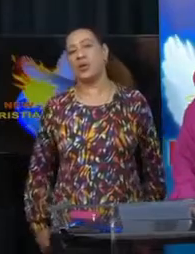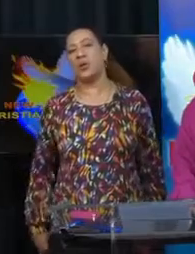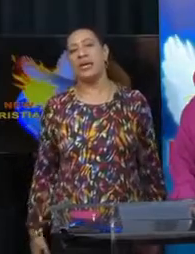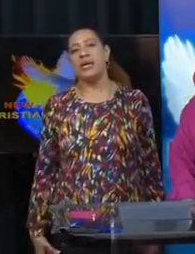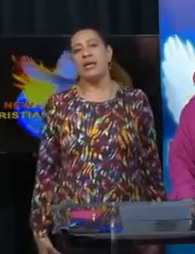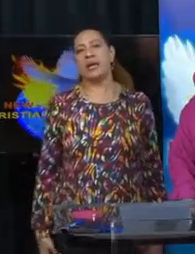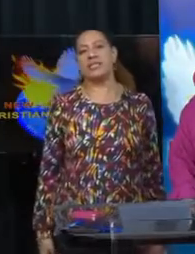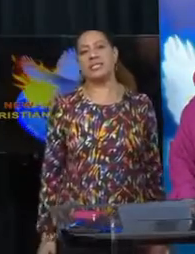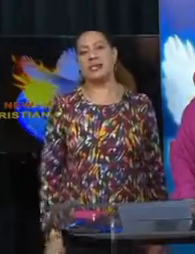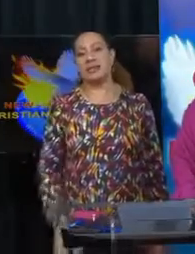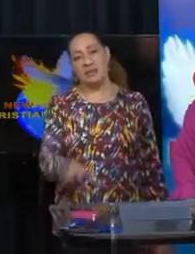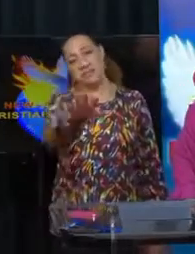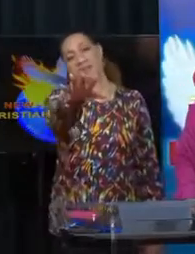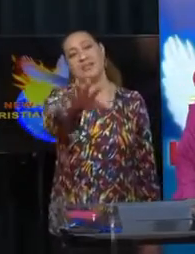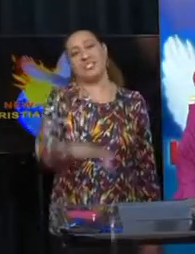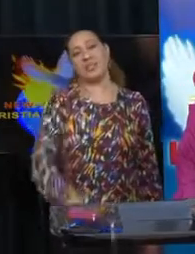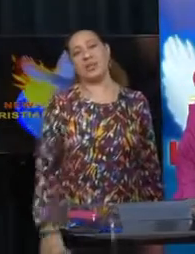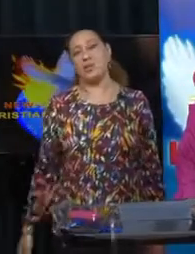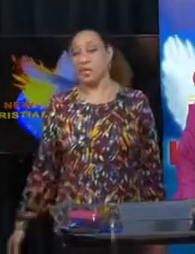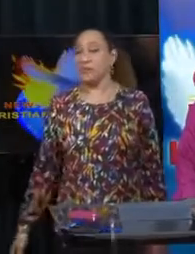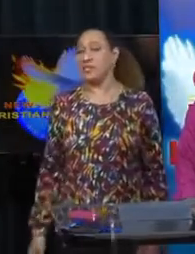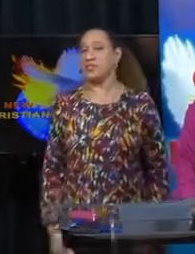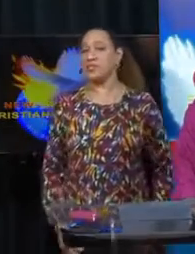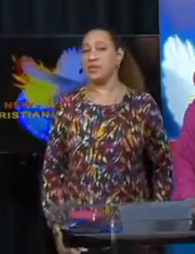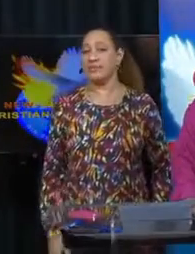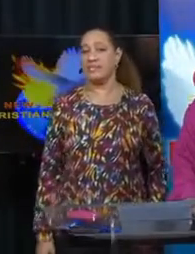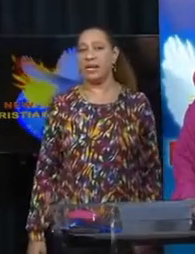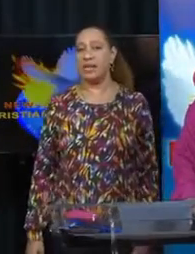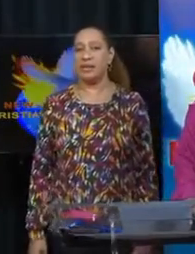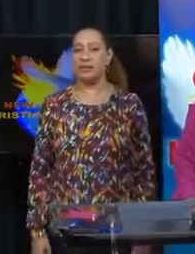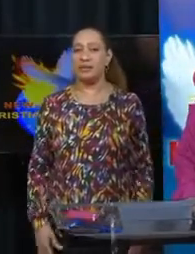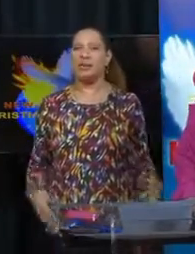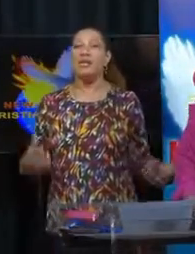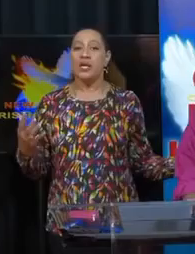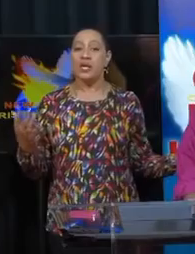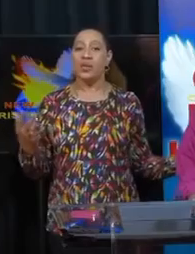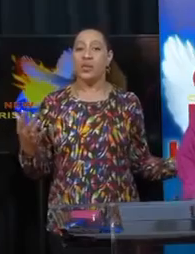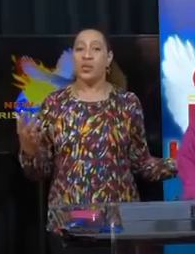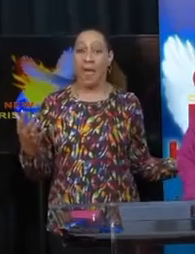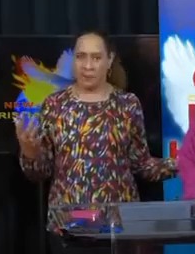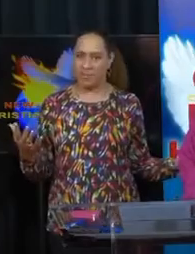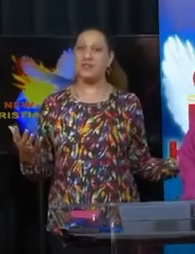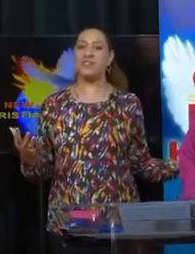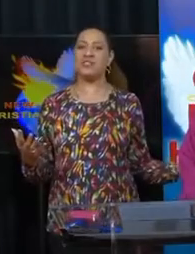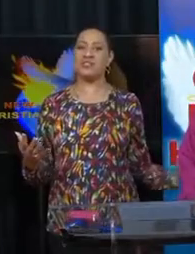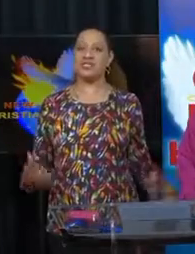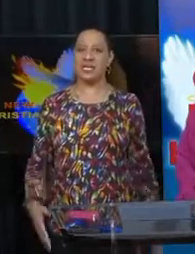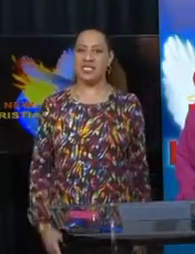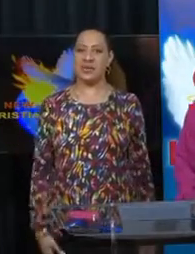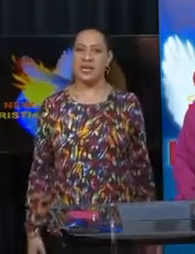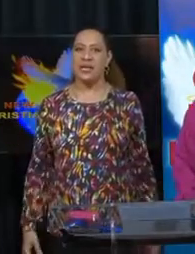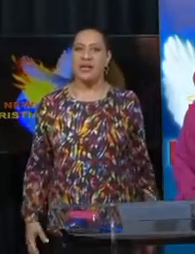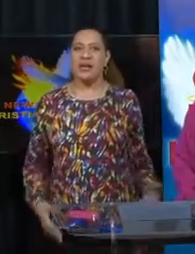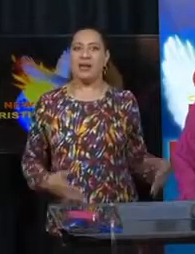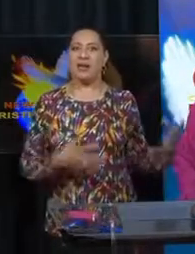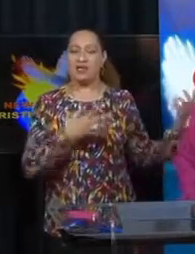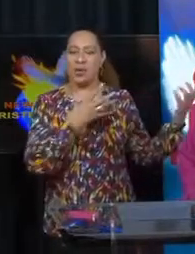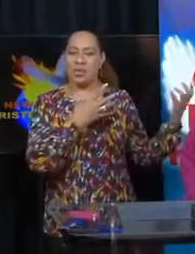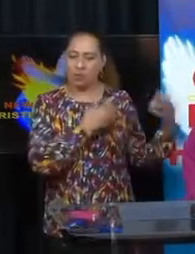But and that is you I mean if you listen to us today and you happen to fit into this category And I don't know whether you do or